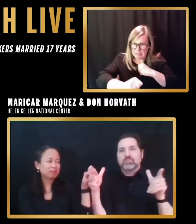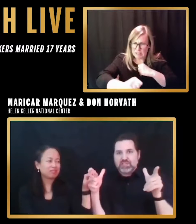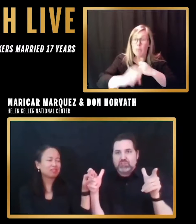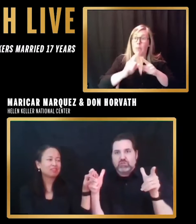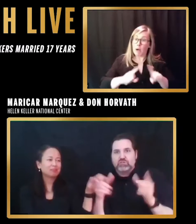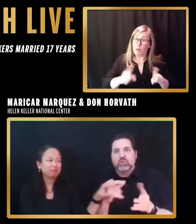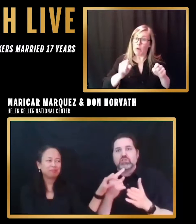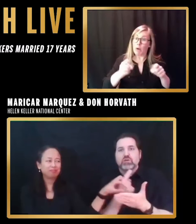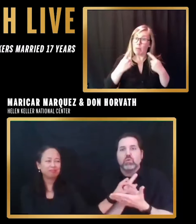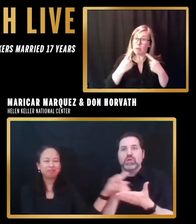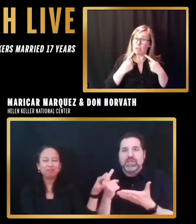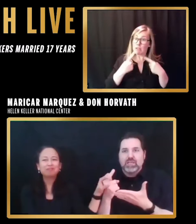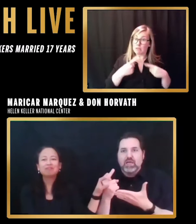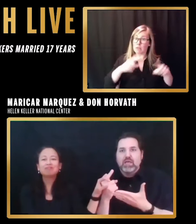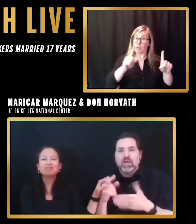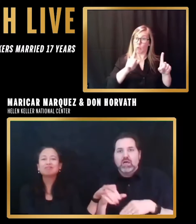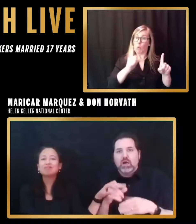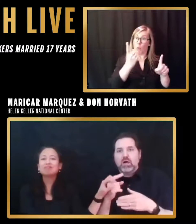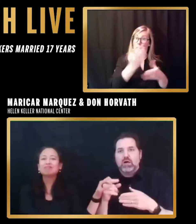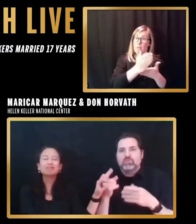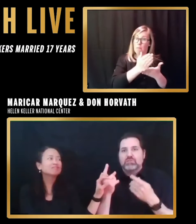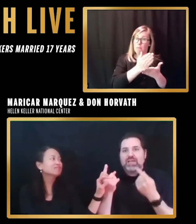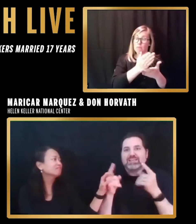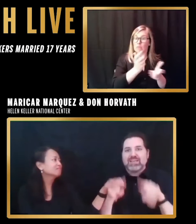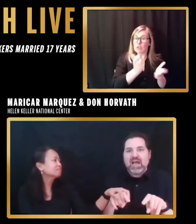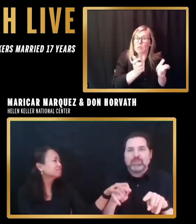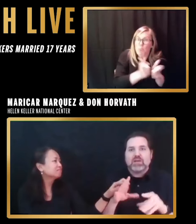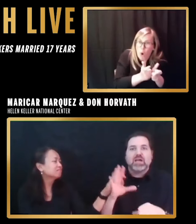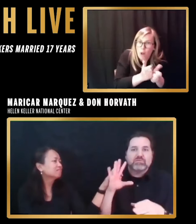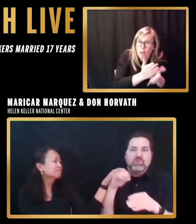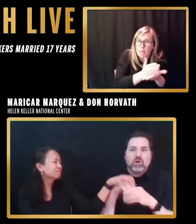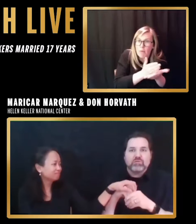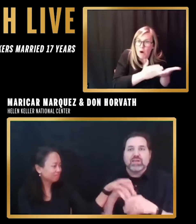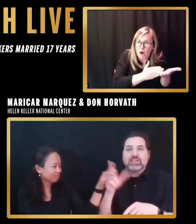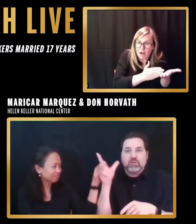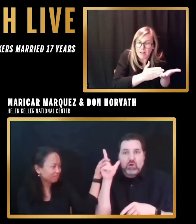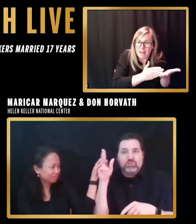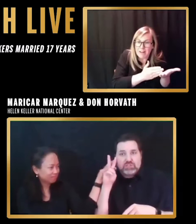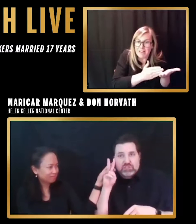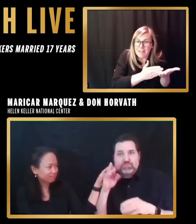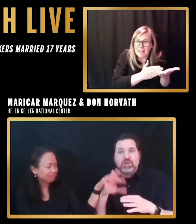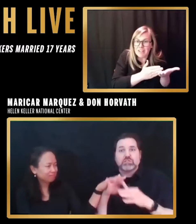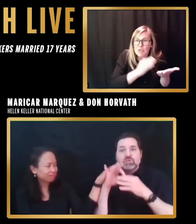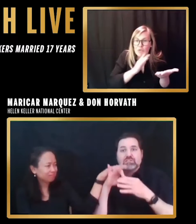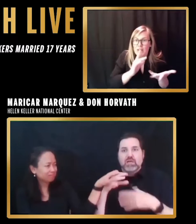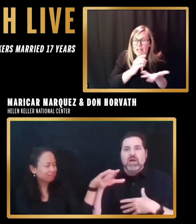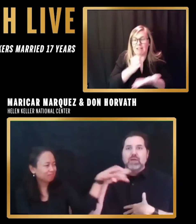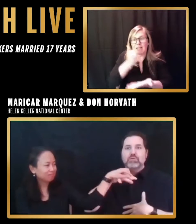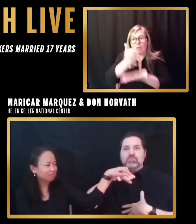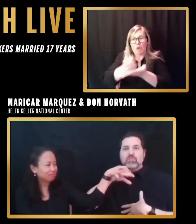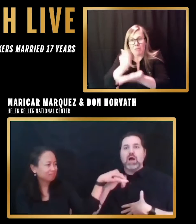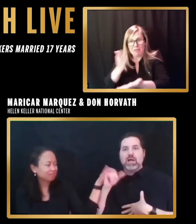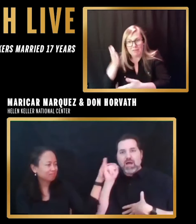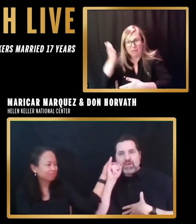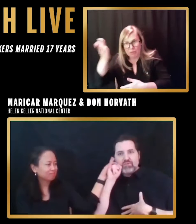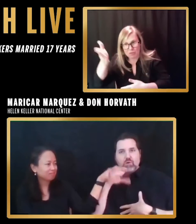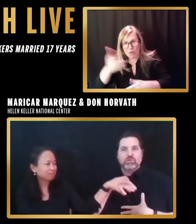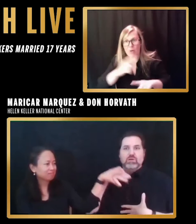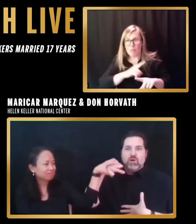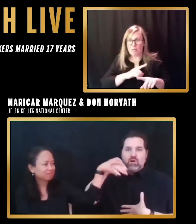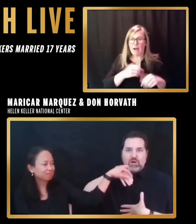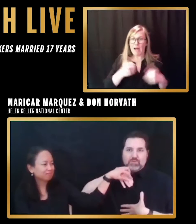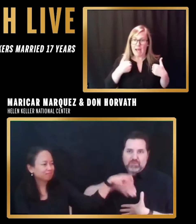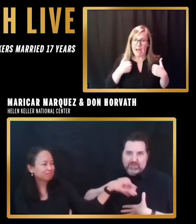bigger picture. So it took a week for that to happen. I involved like the low vision specialist. I put my